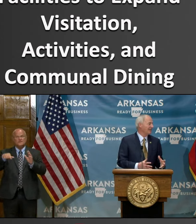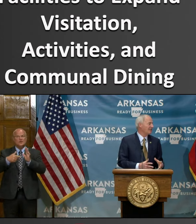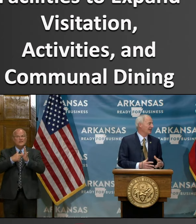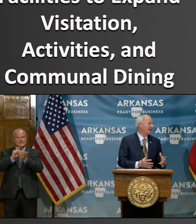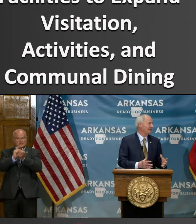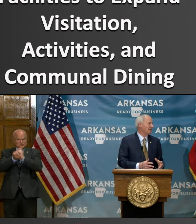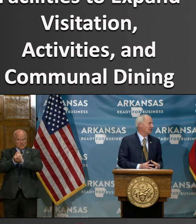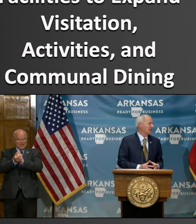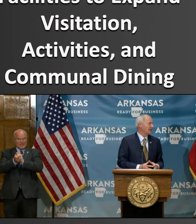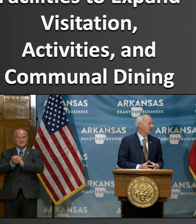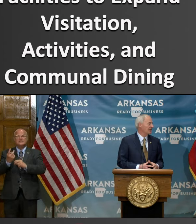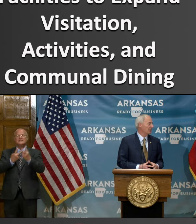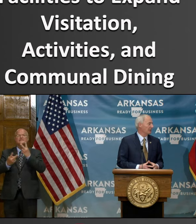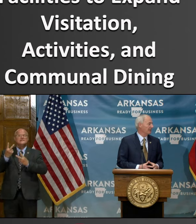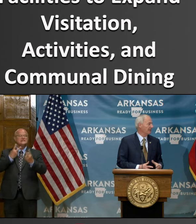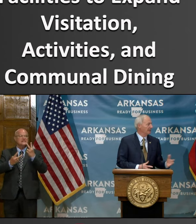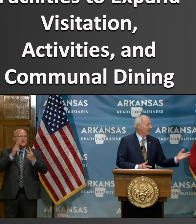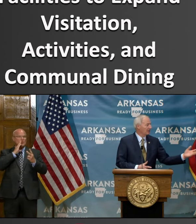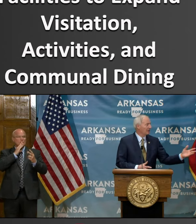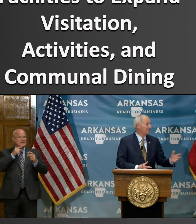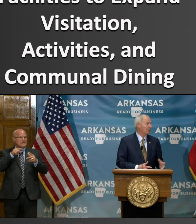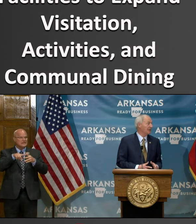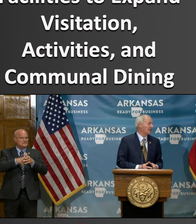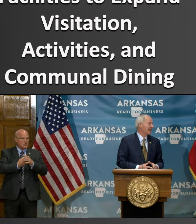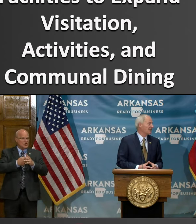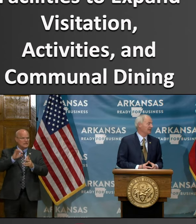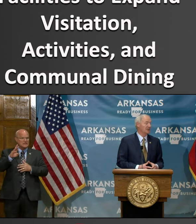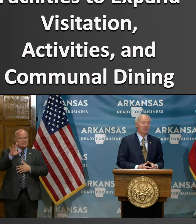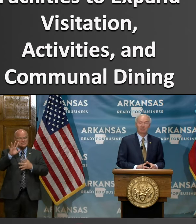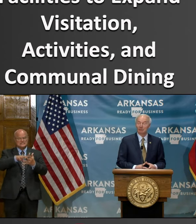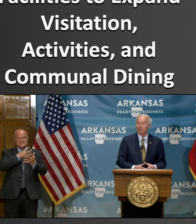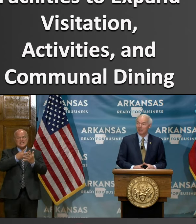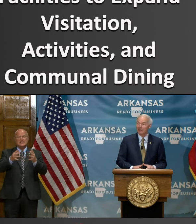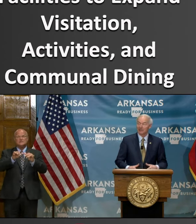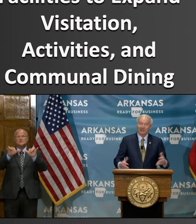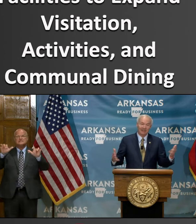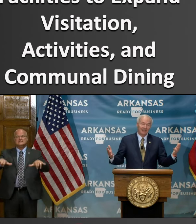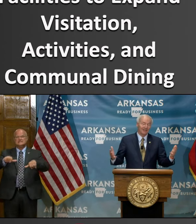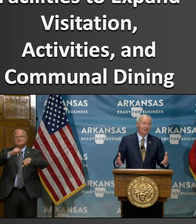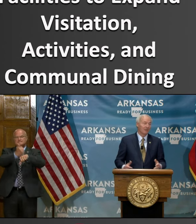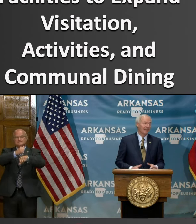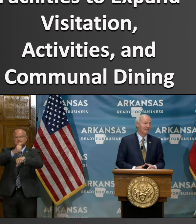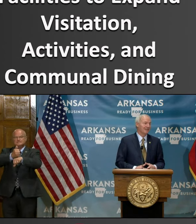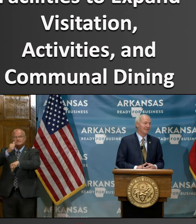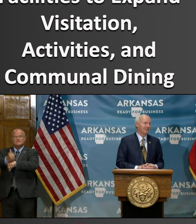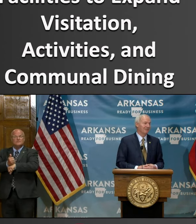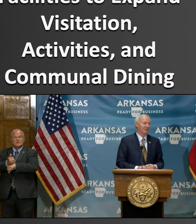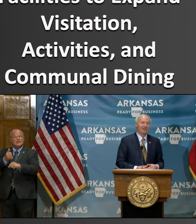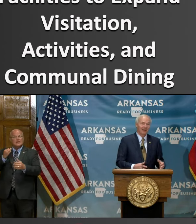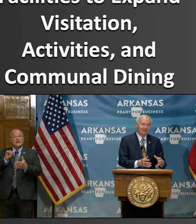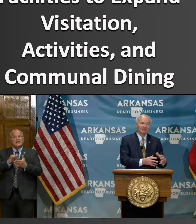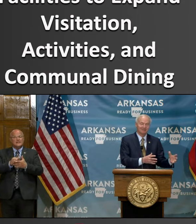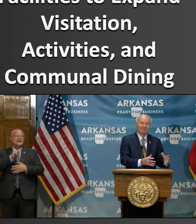this change and the visitation that will be coming, including putting scheduling systems in place so that